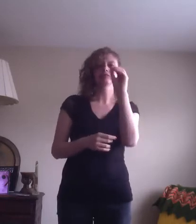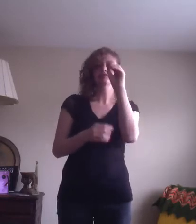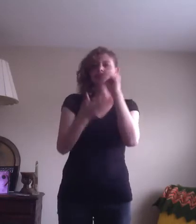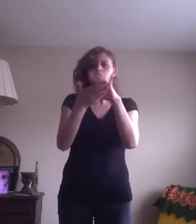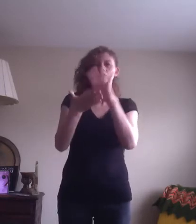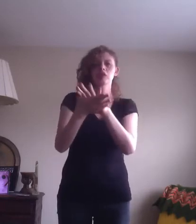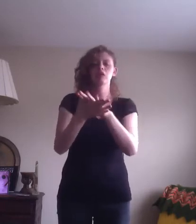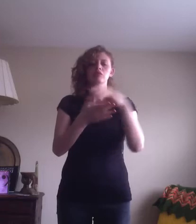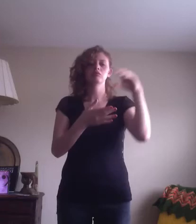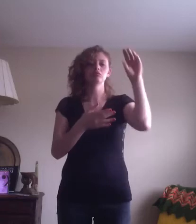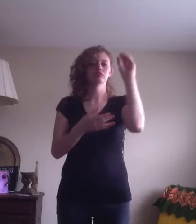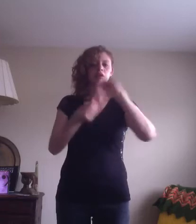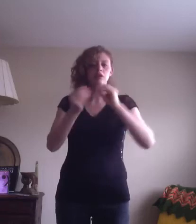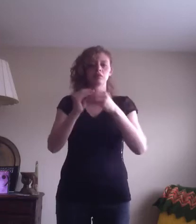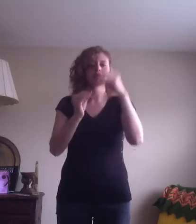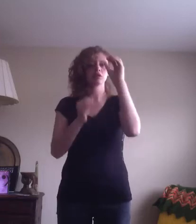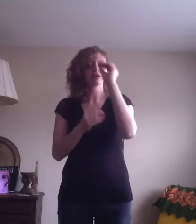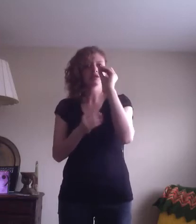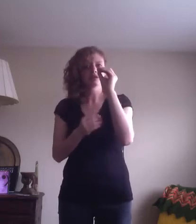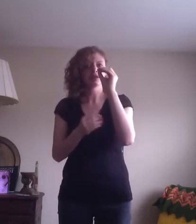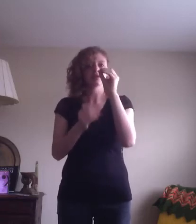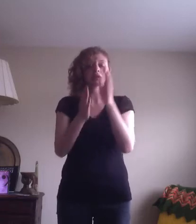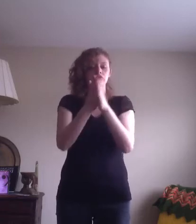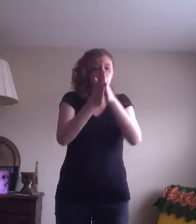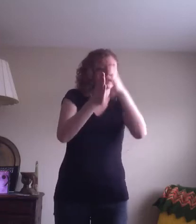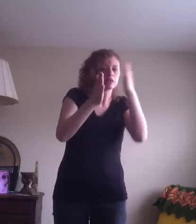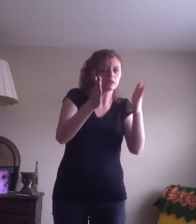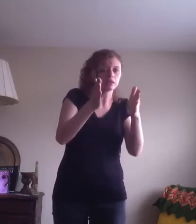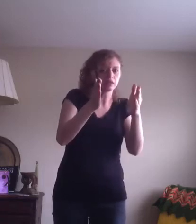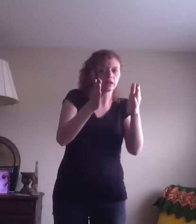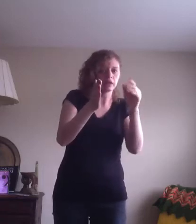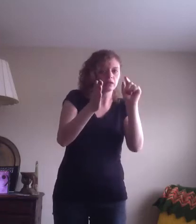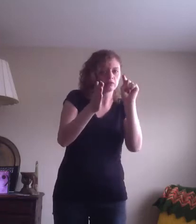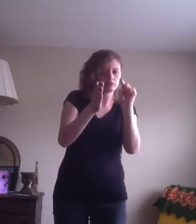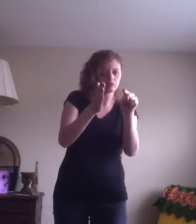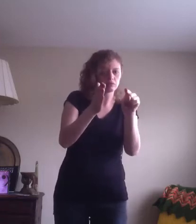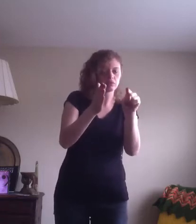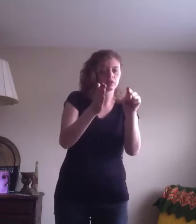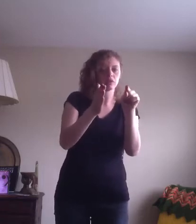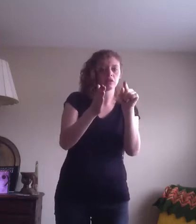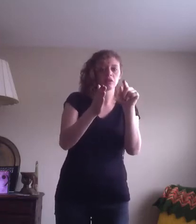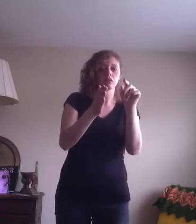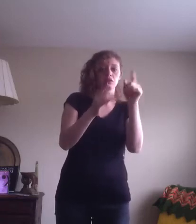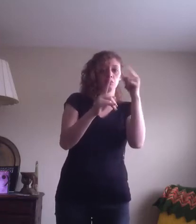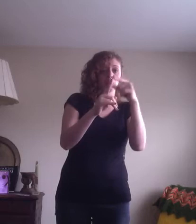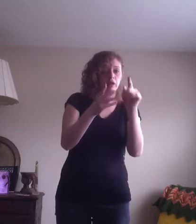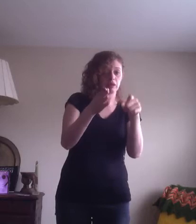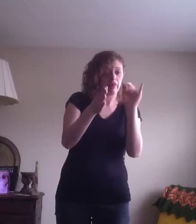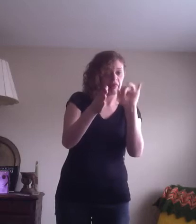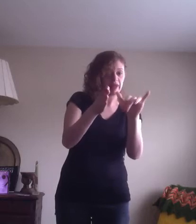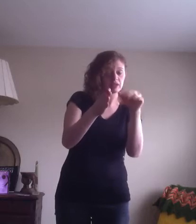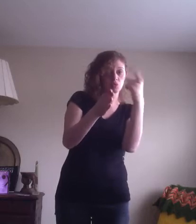choose another point, and that's called 1. Now, the minute you do that, the